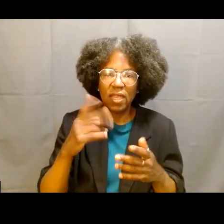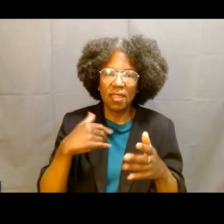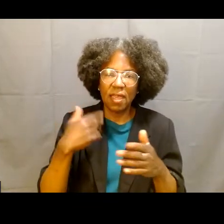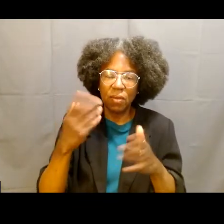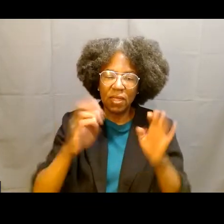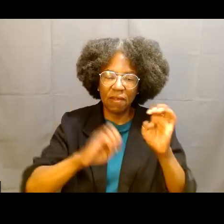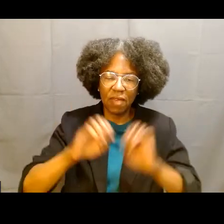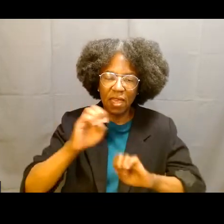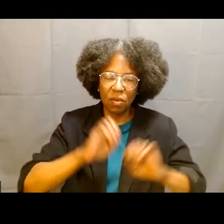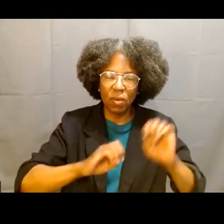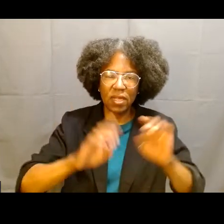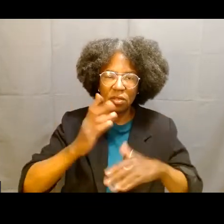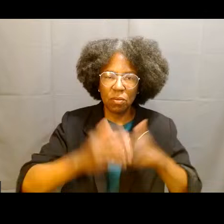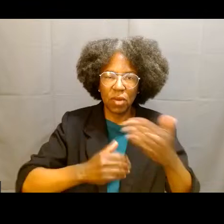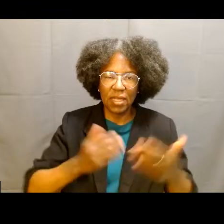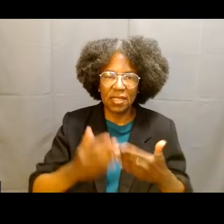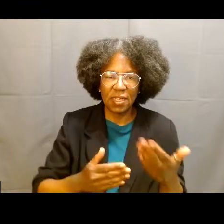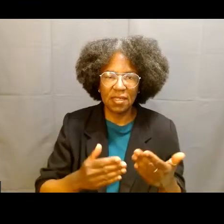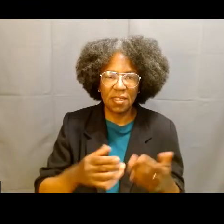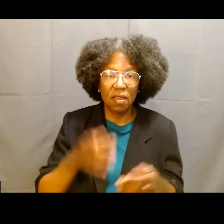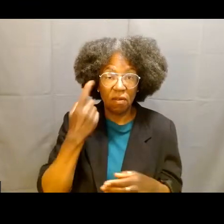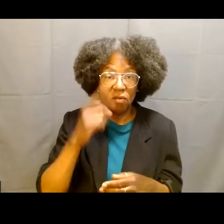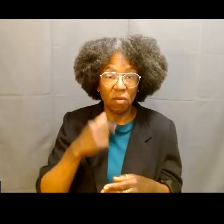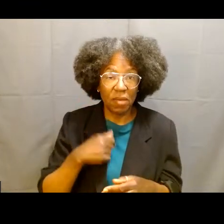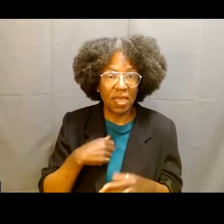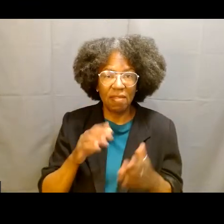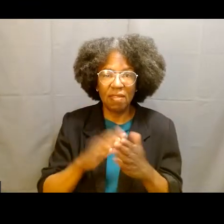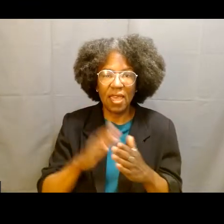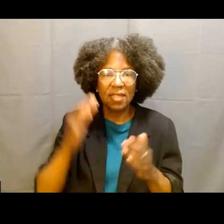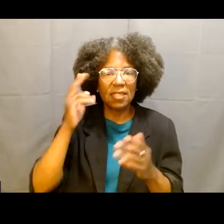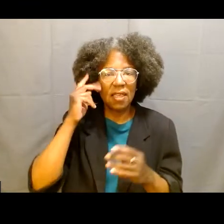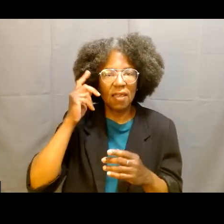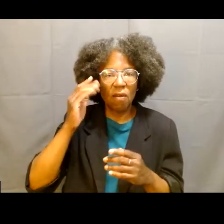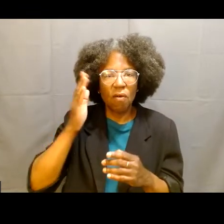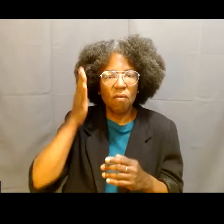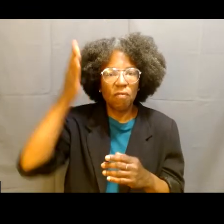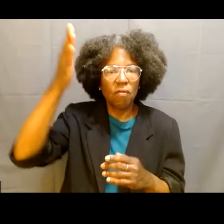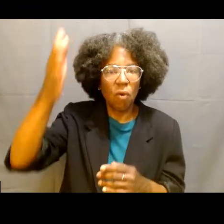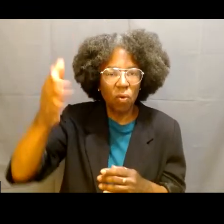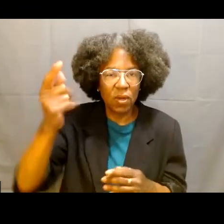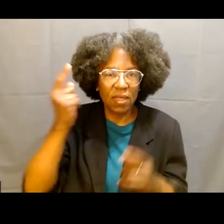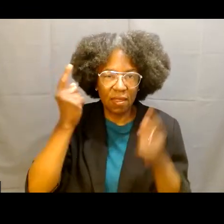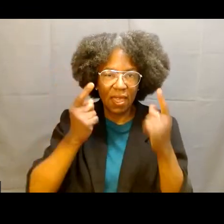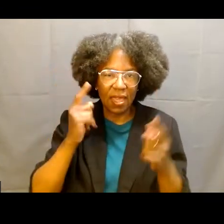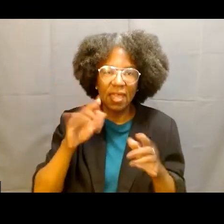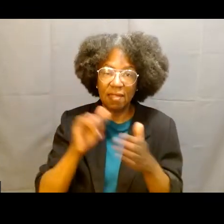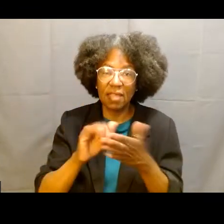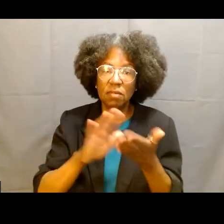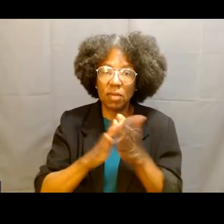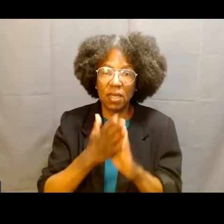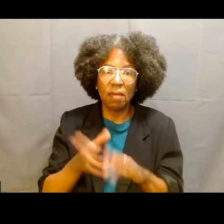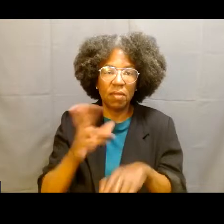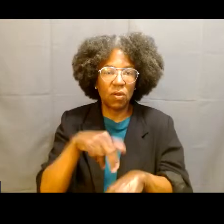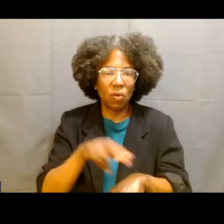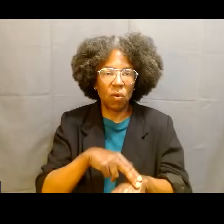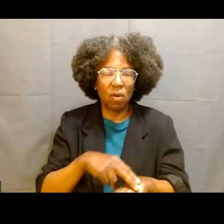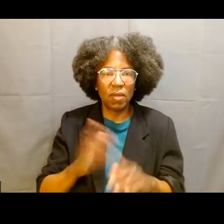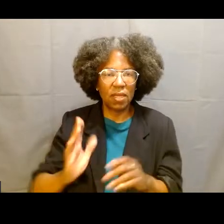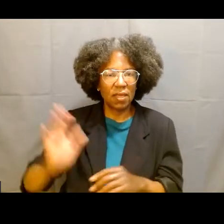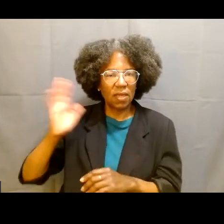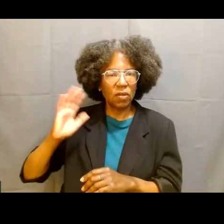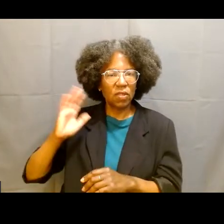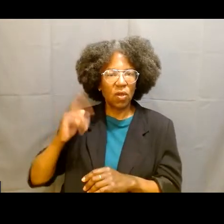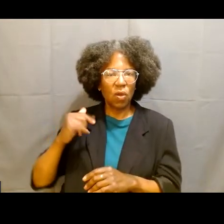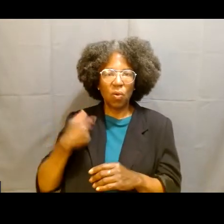to me, such forward thinking that now I think it's becoming the norm for people to really look at. But years ago, we were the visionaries to say, let's